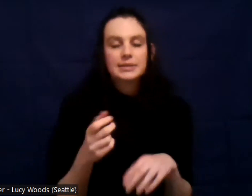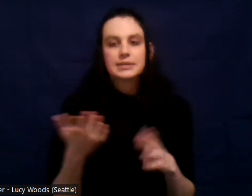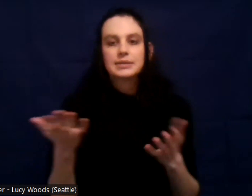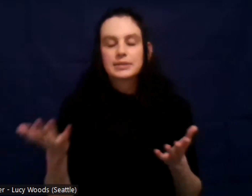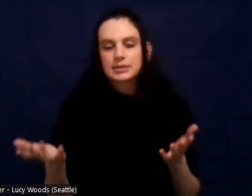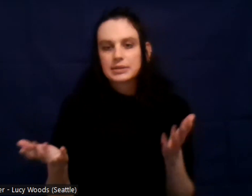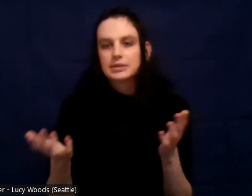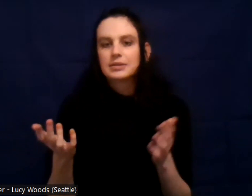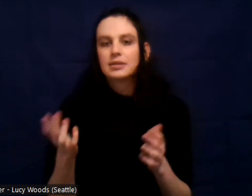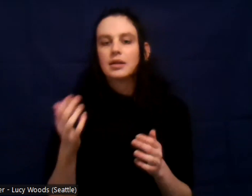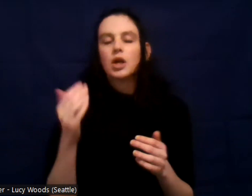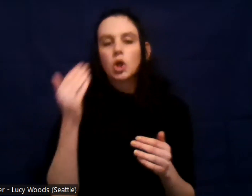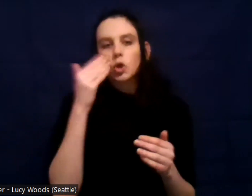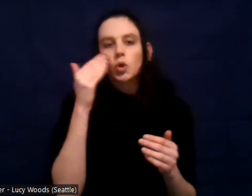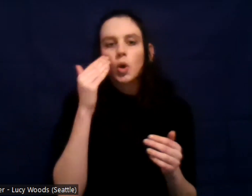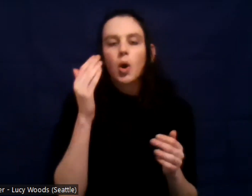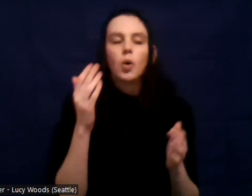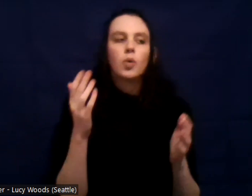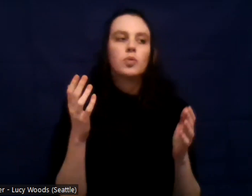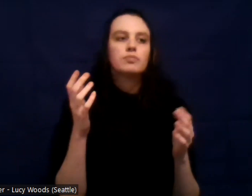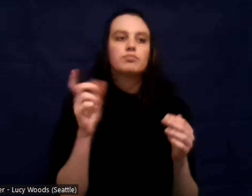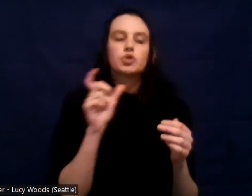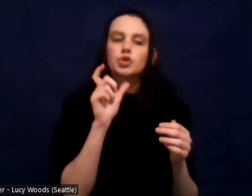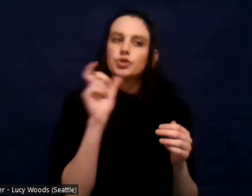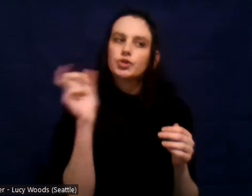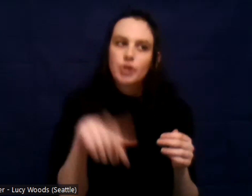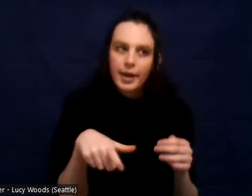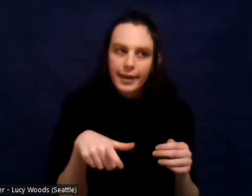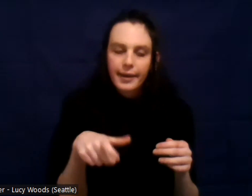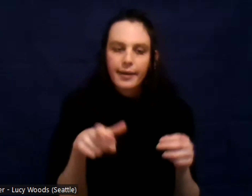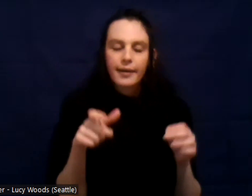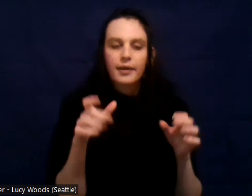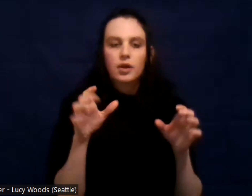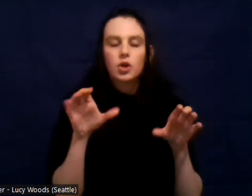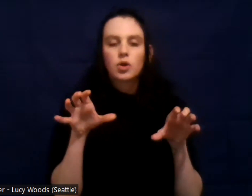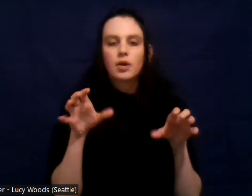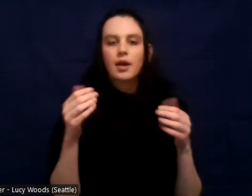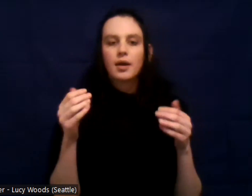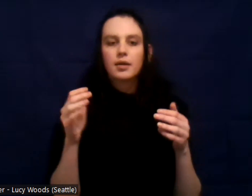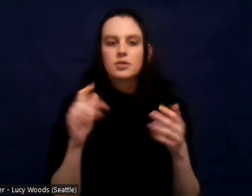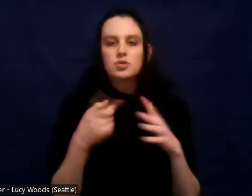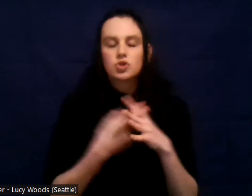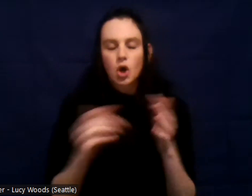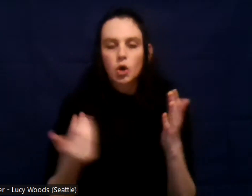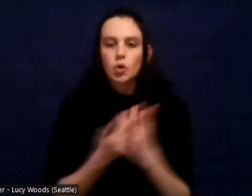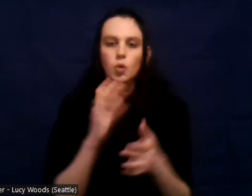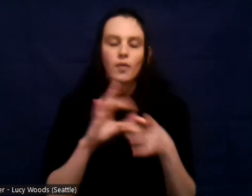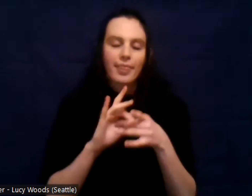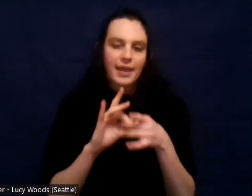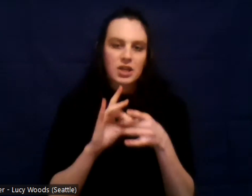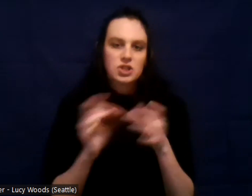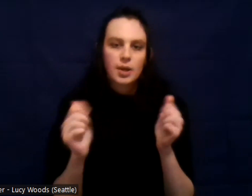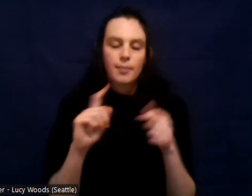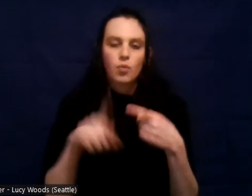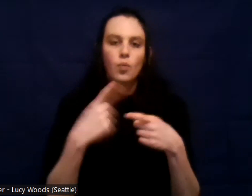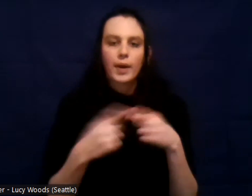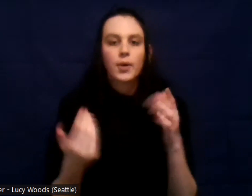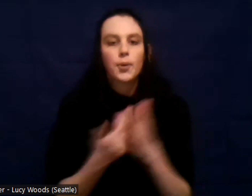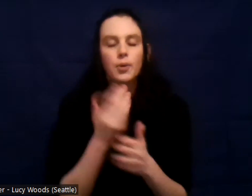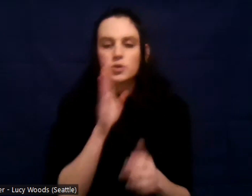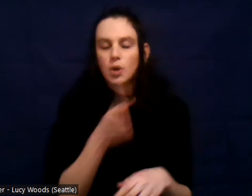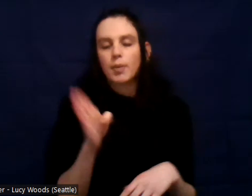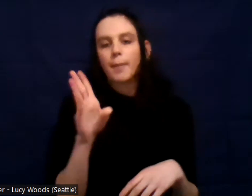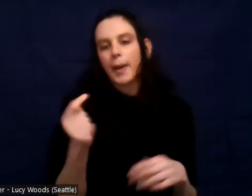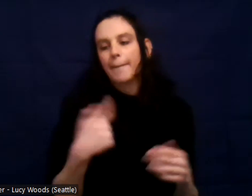take those suggestions. And so I can just speak from experience to a lot of it, the good, the bad, the ugly, all of it.